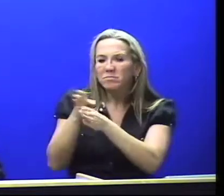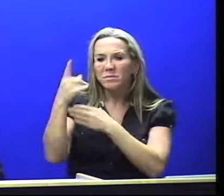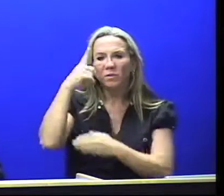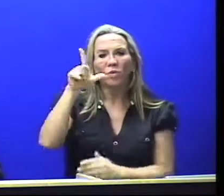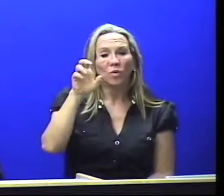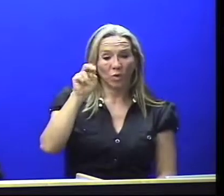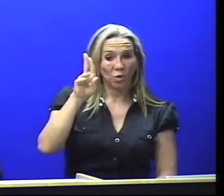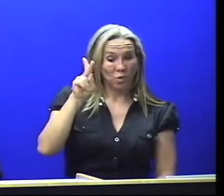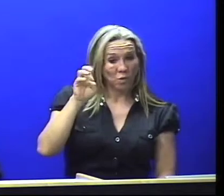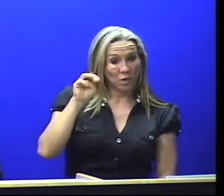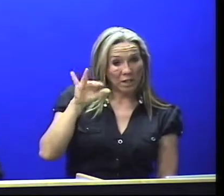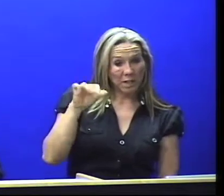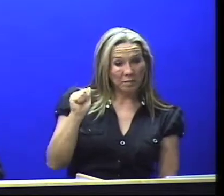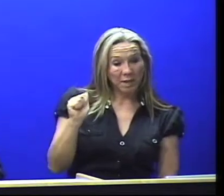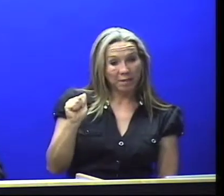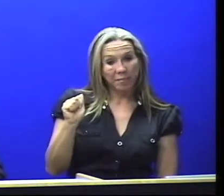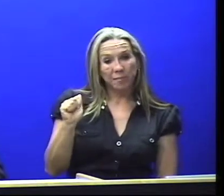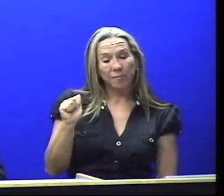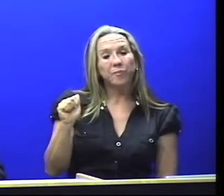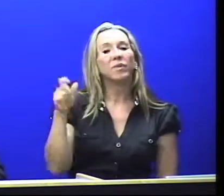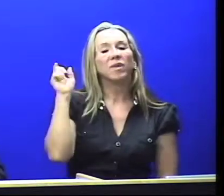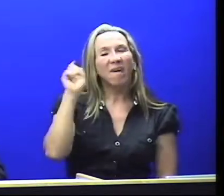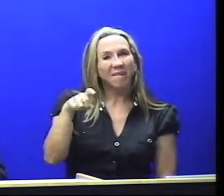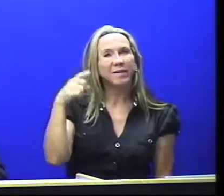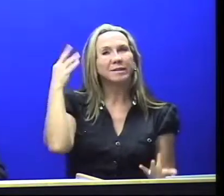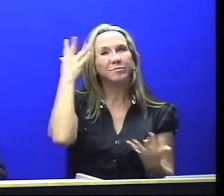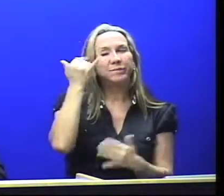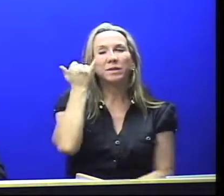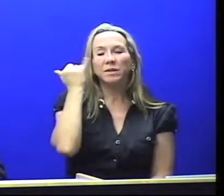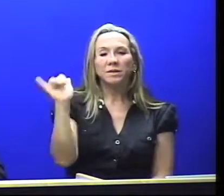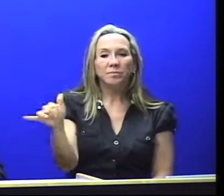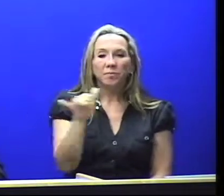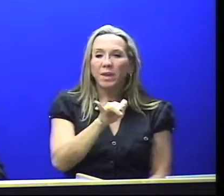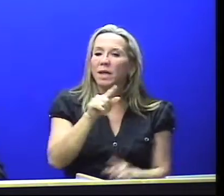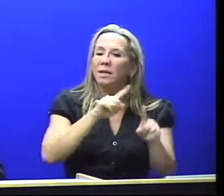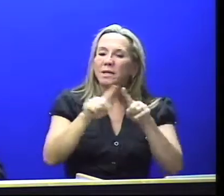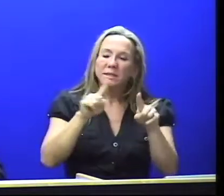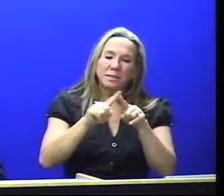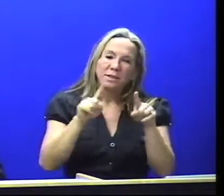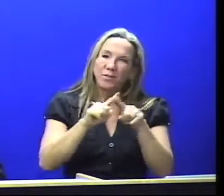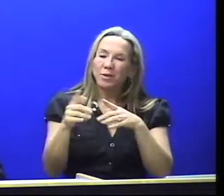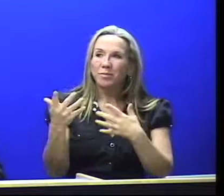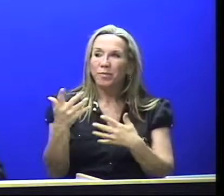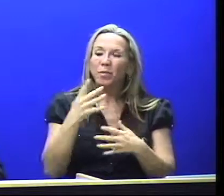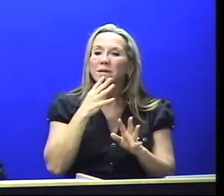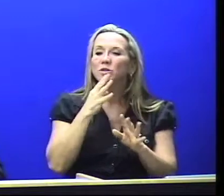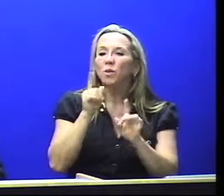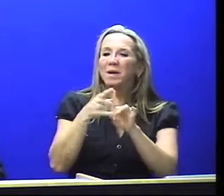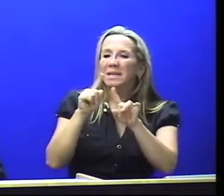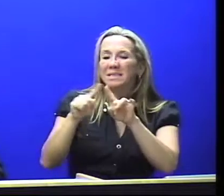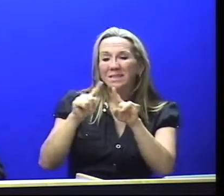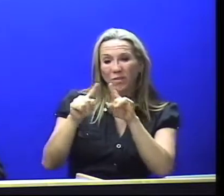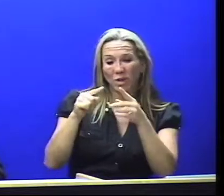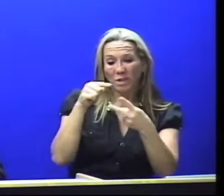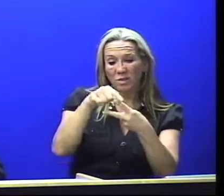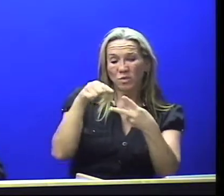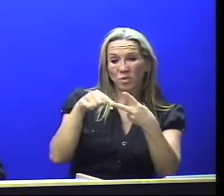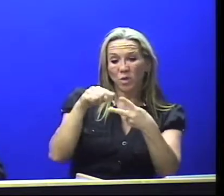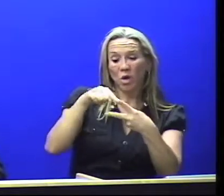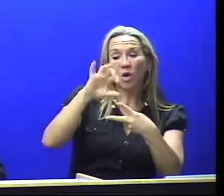And again, you have to think about it as when we talk about it, we talk about the chronic